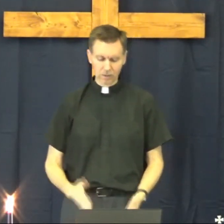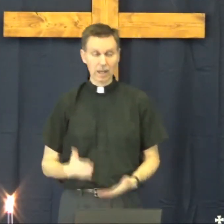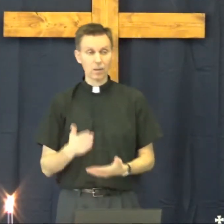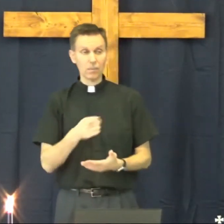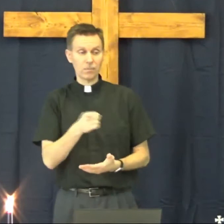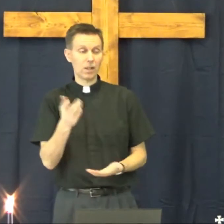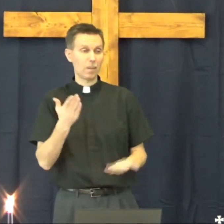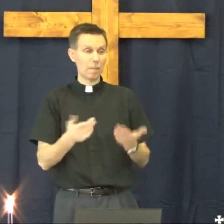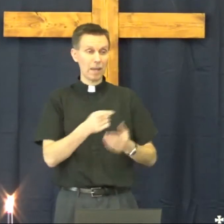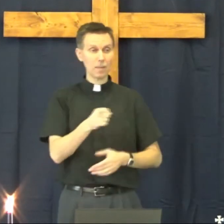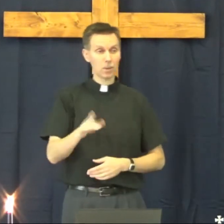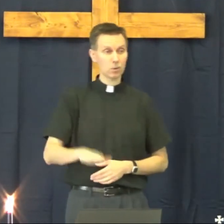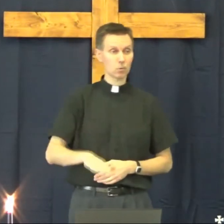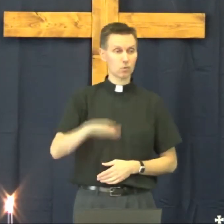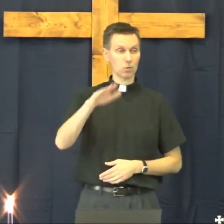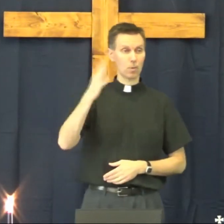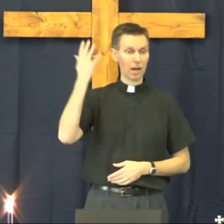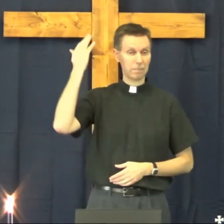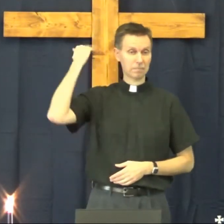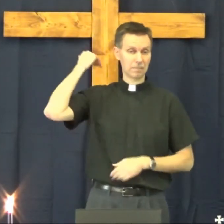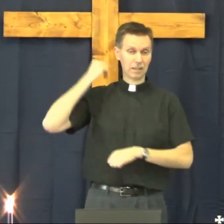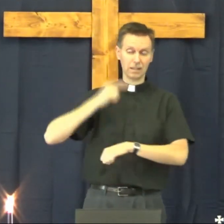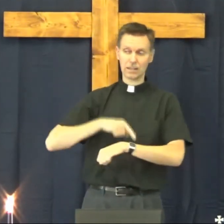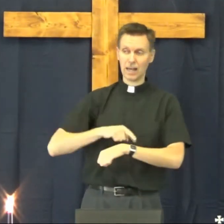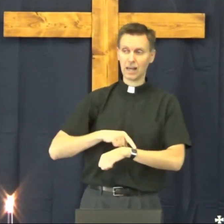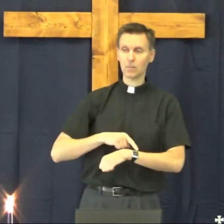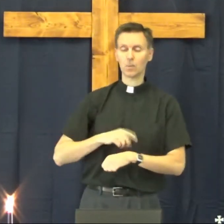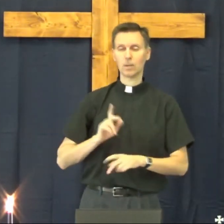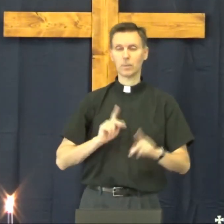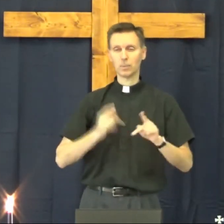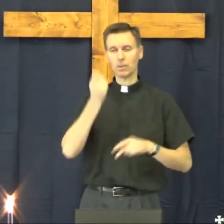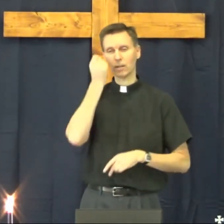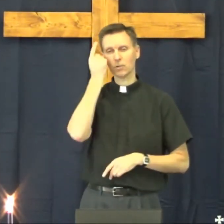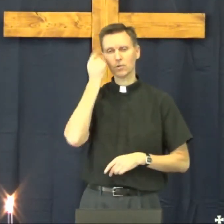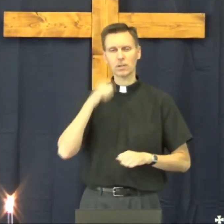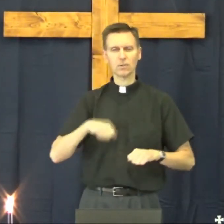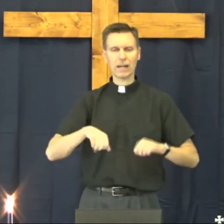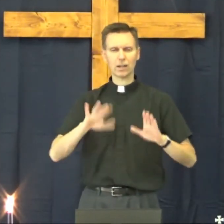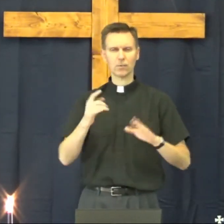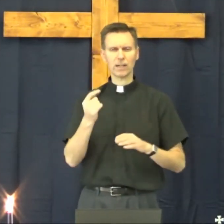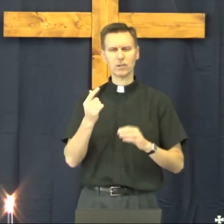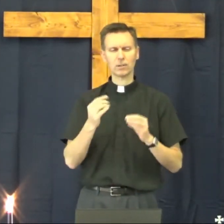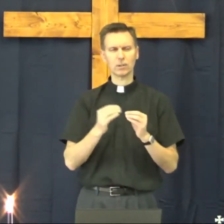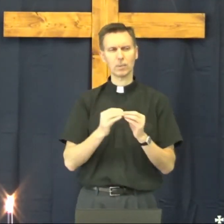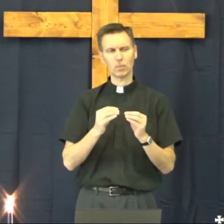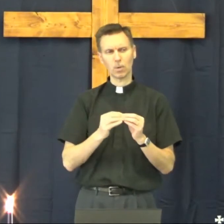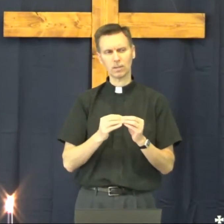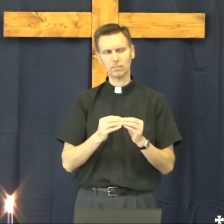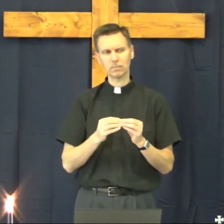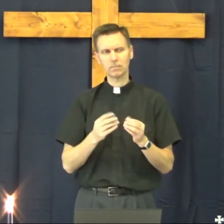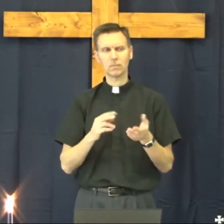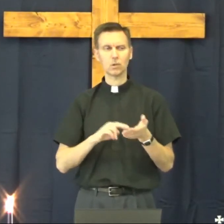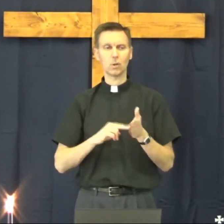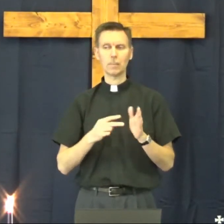Now, maybe you grew up in a time where people understood sacrifice a little bit more, you know,